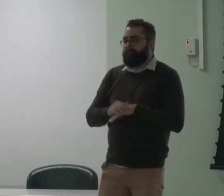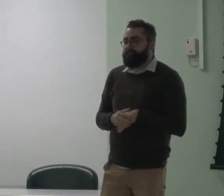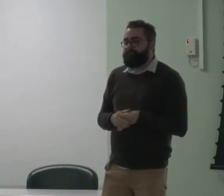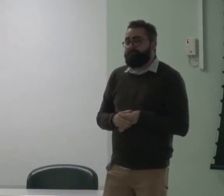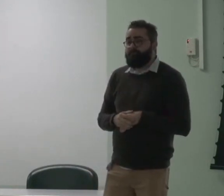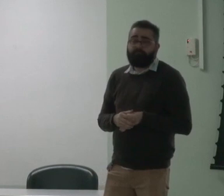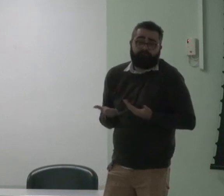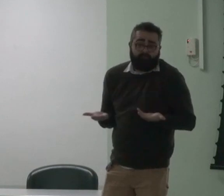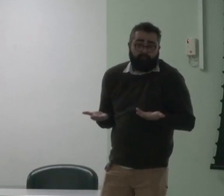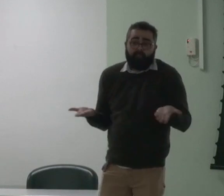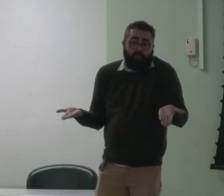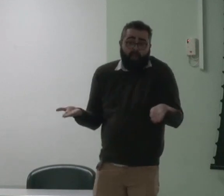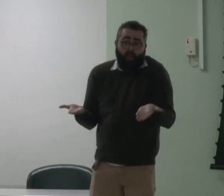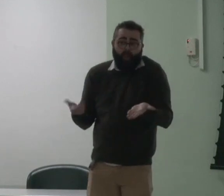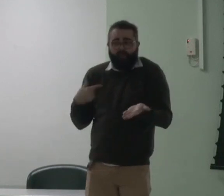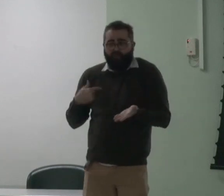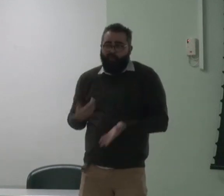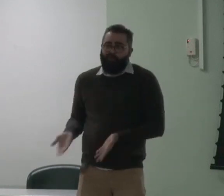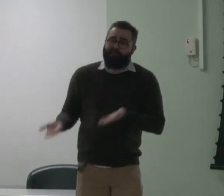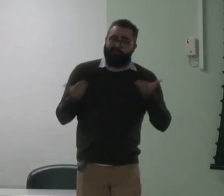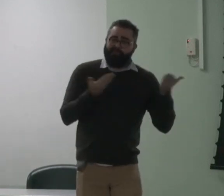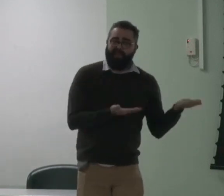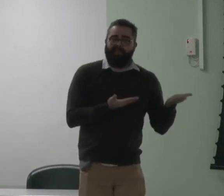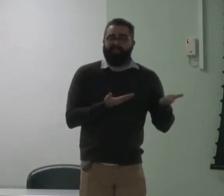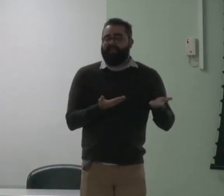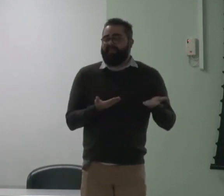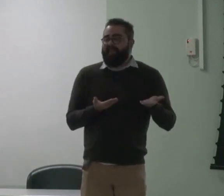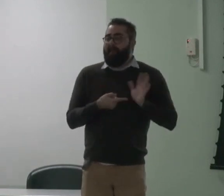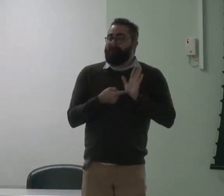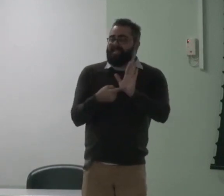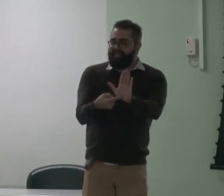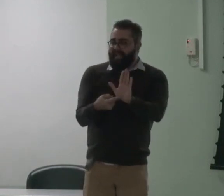will now pass the word to my colleague.